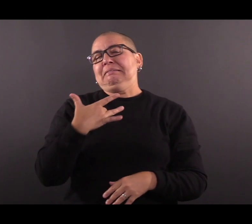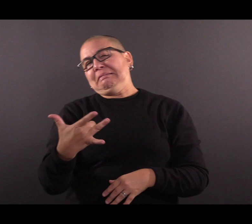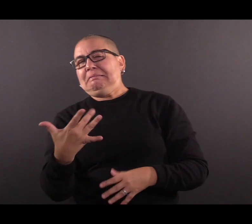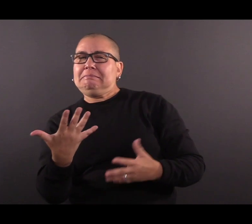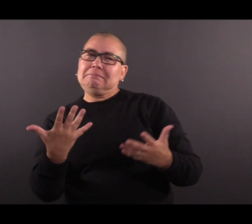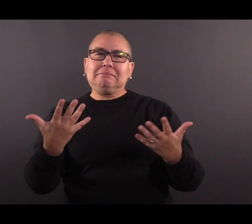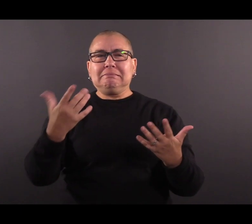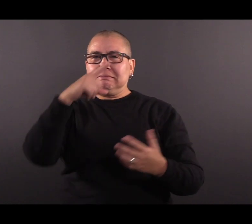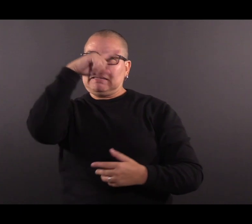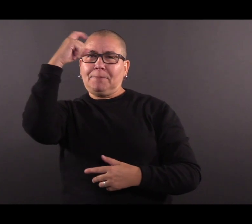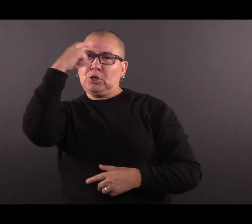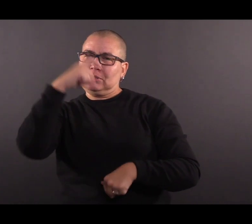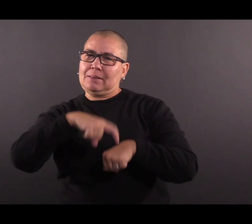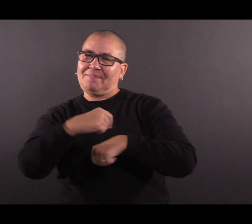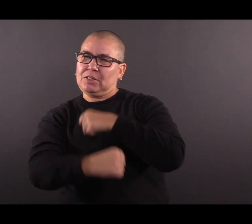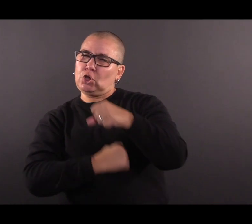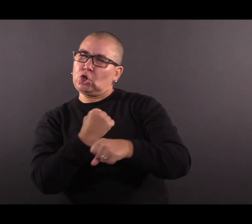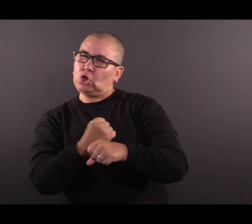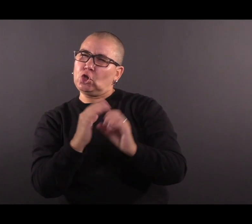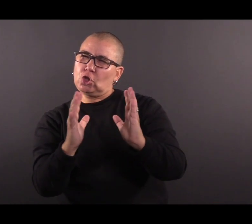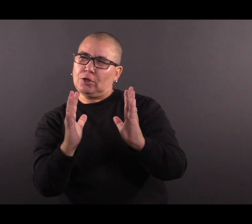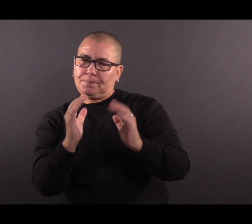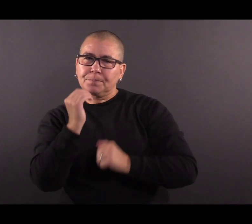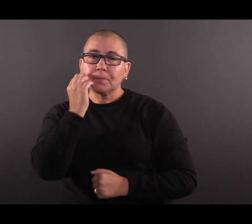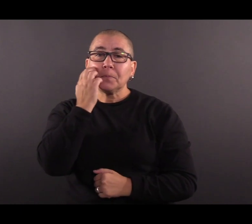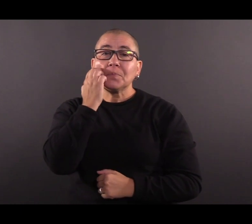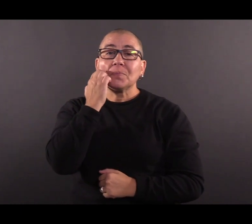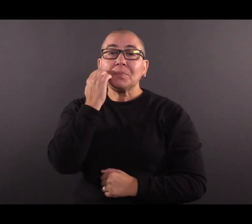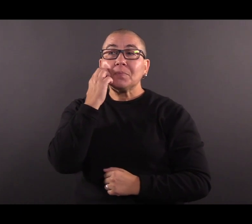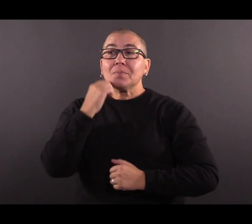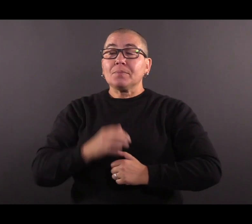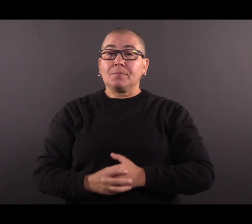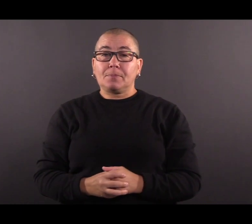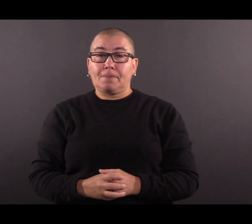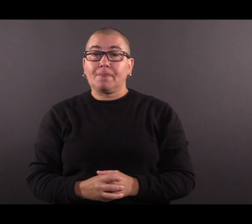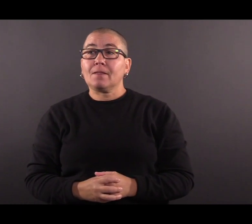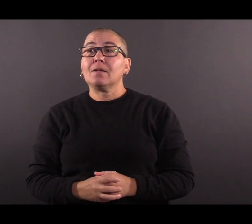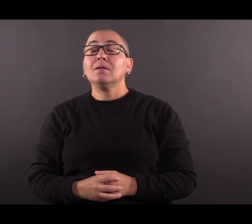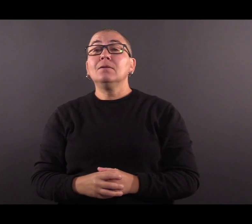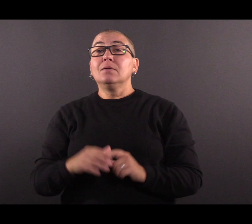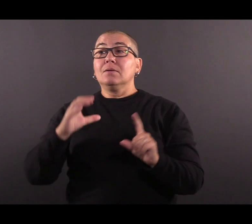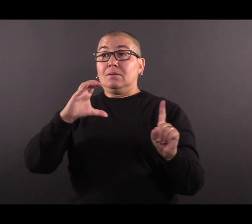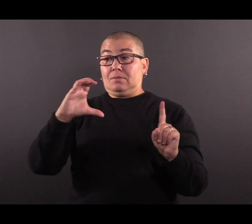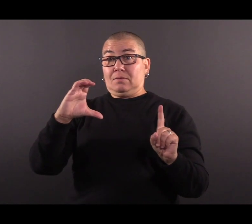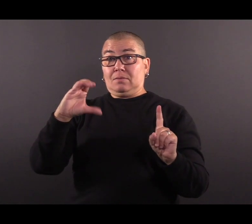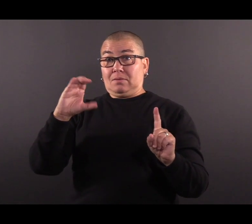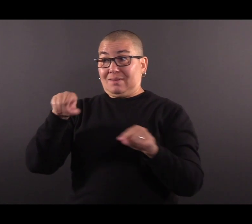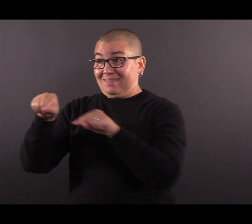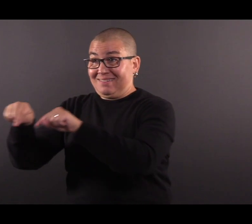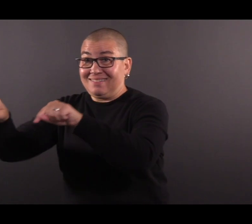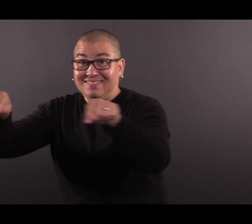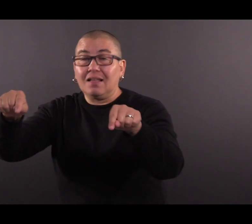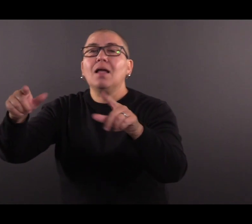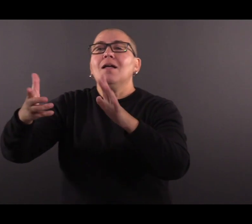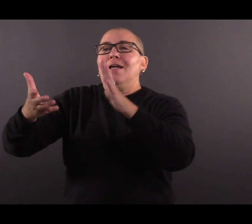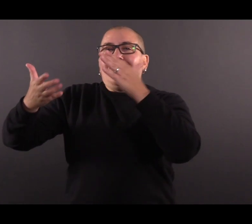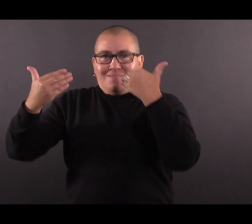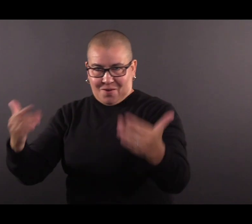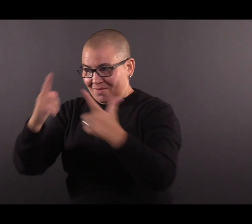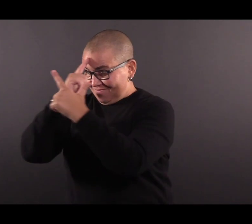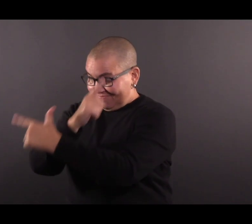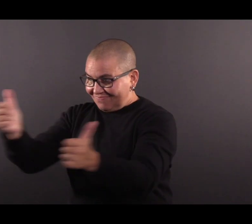Step 5. The COC carries out the local competition process. COCs organize their